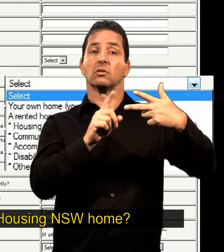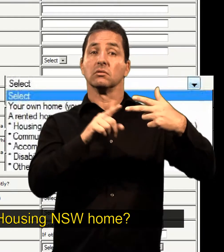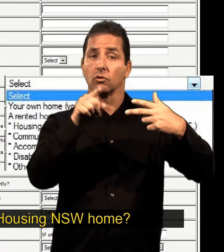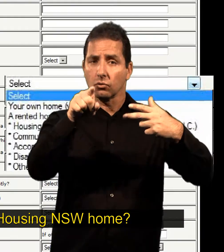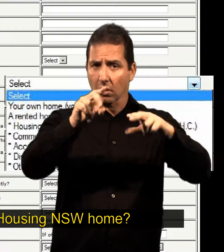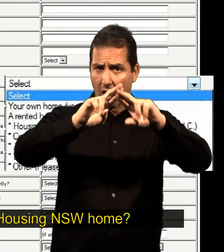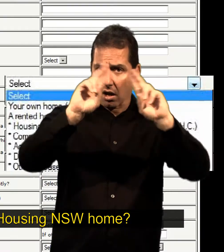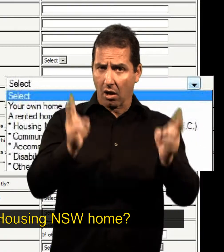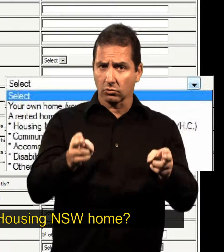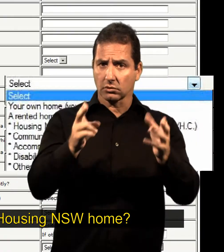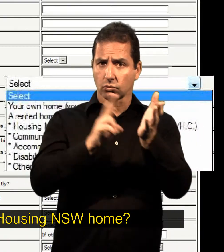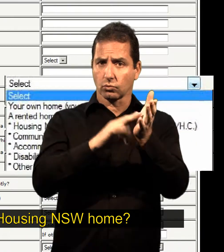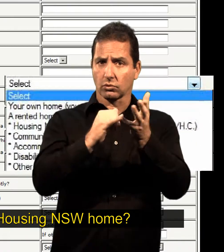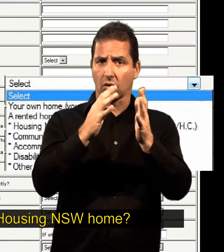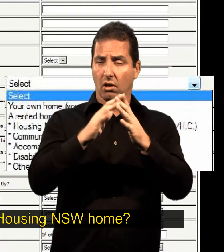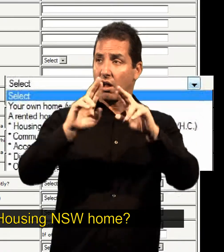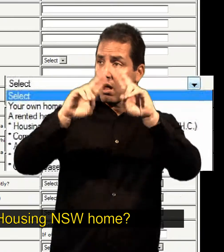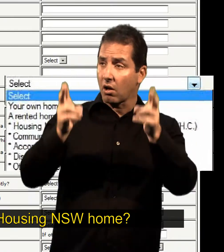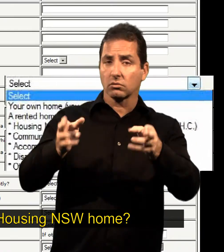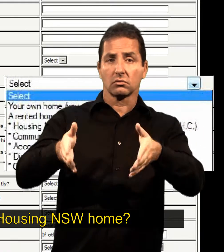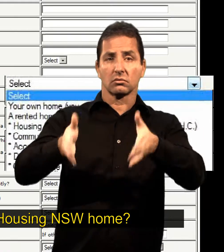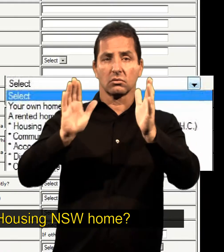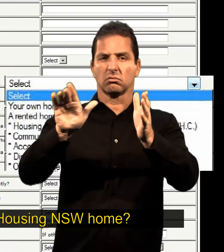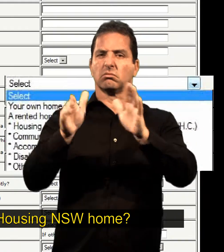Do you live in a Housing New South Wales home?